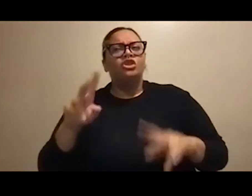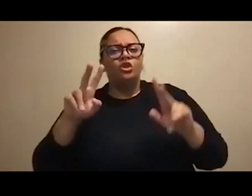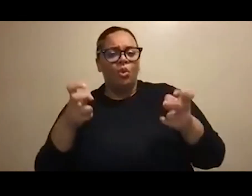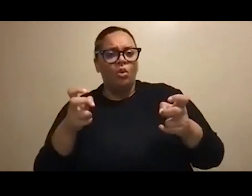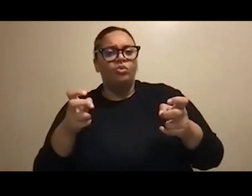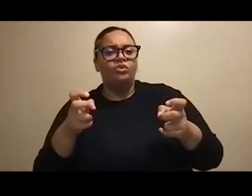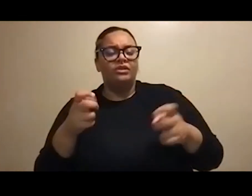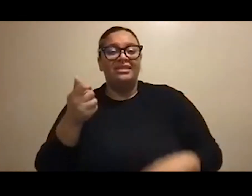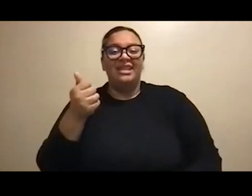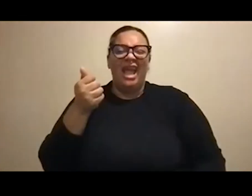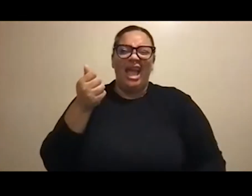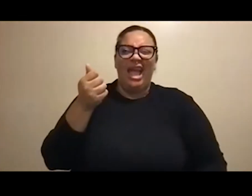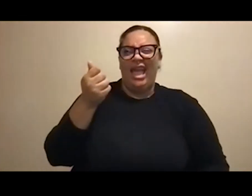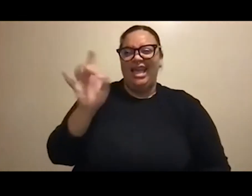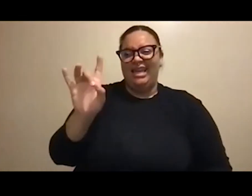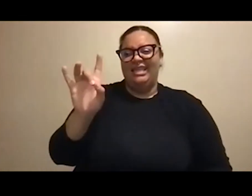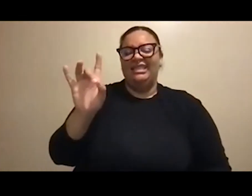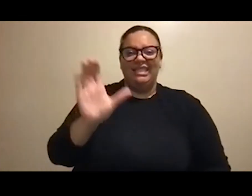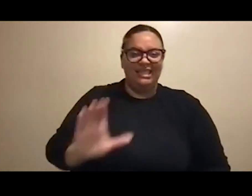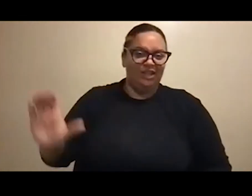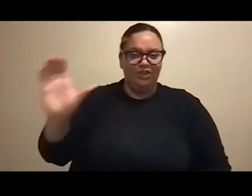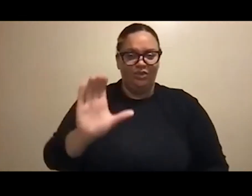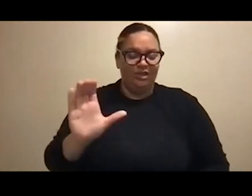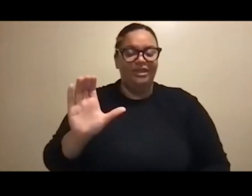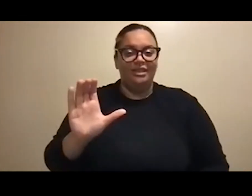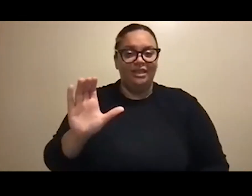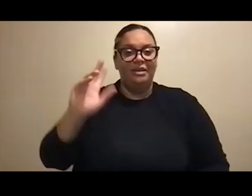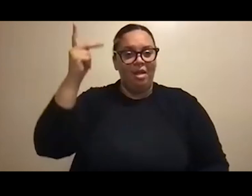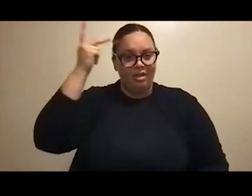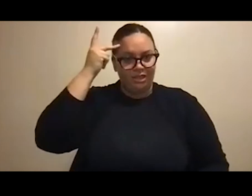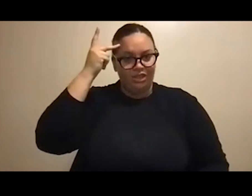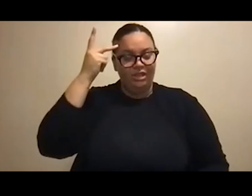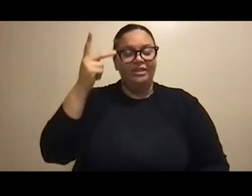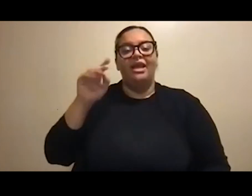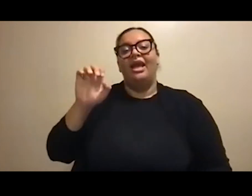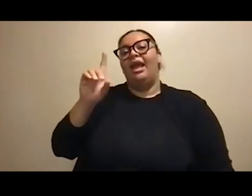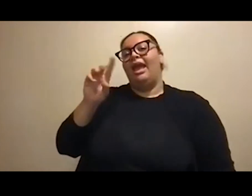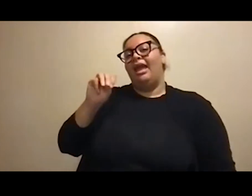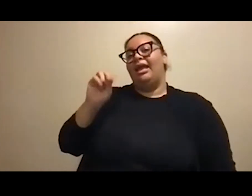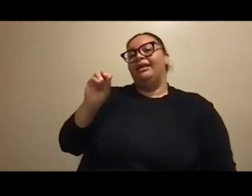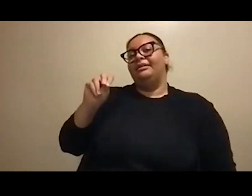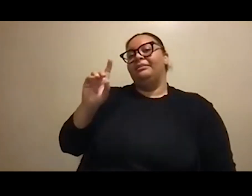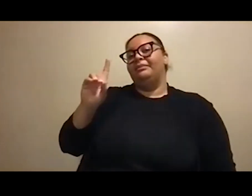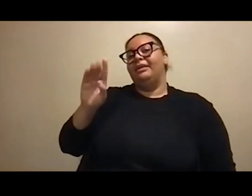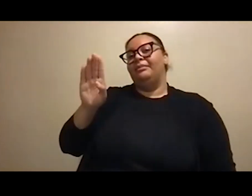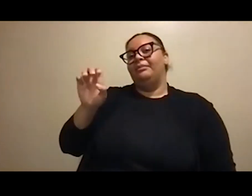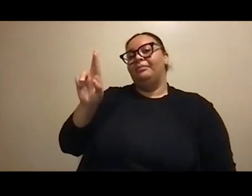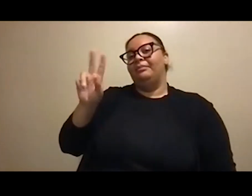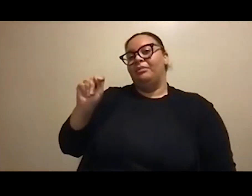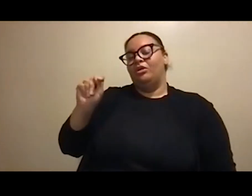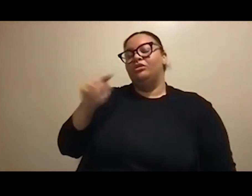an 18th century English politician by the name of Edmund Burke on what he calls